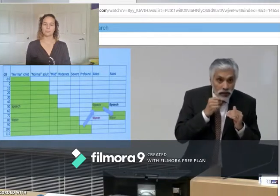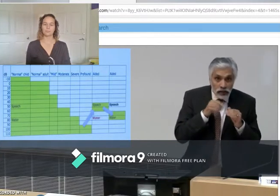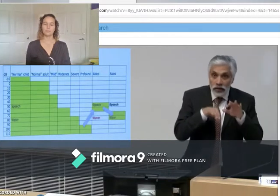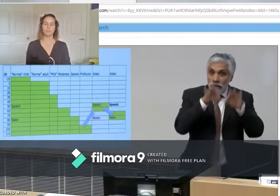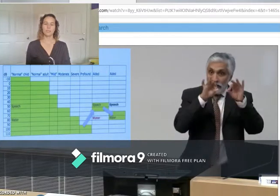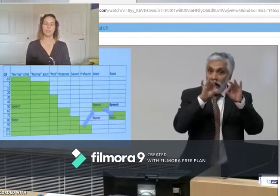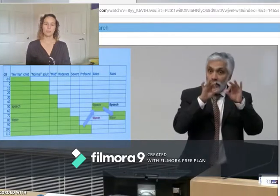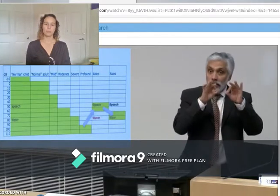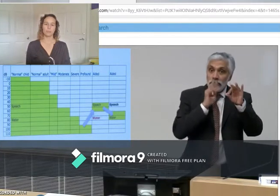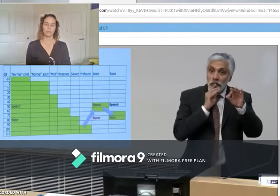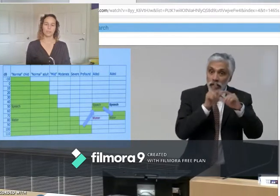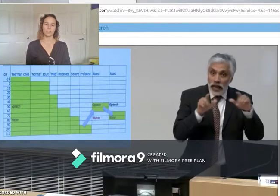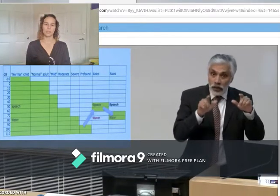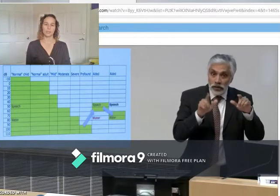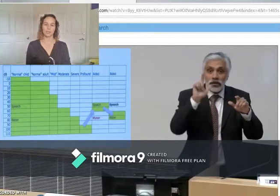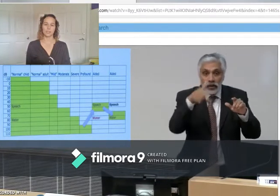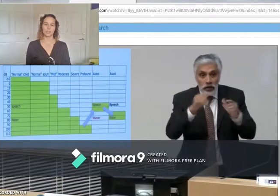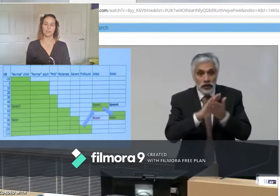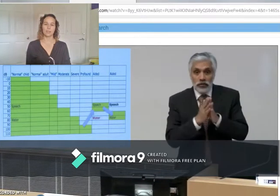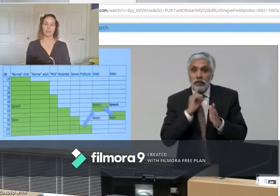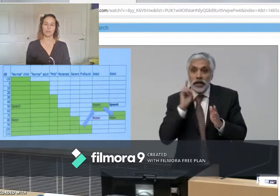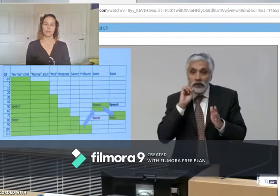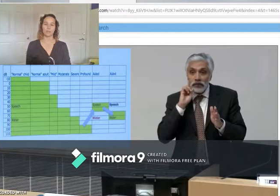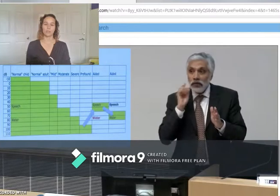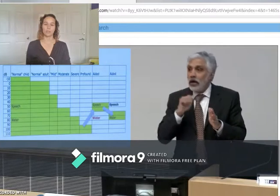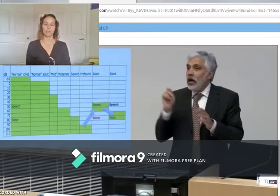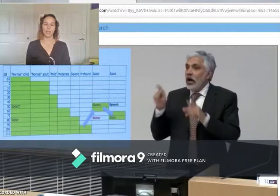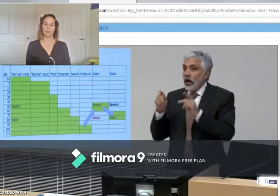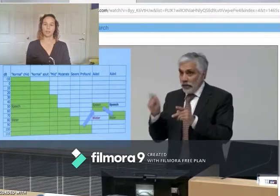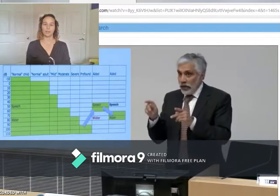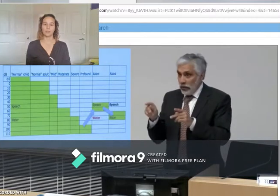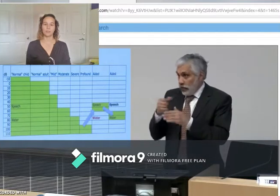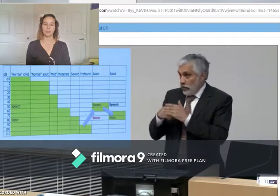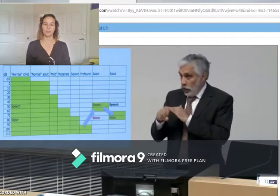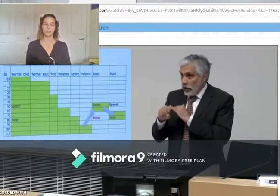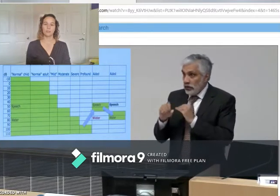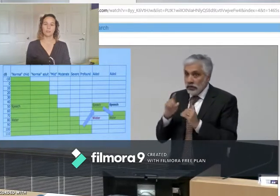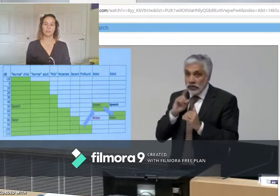myself. They were born hearing. They have a strong spoken L1.